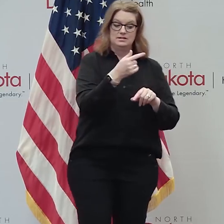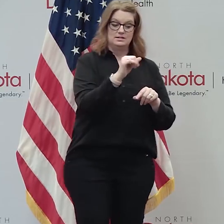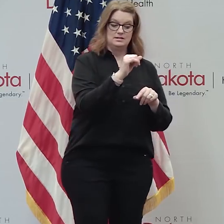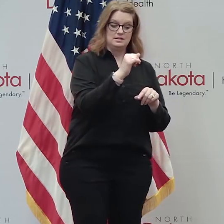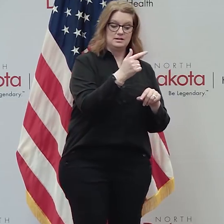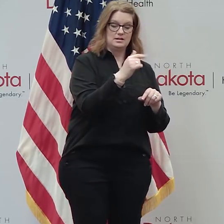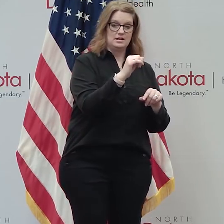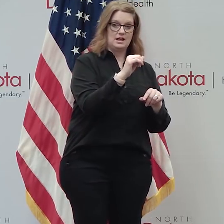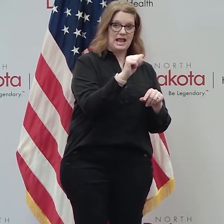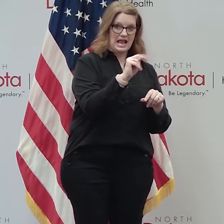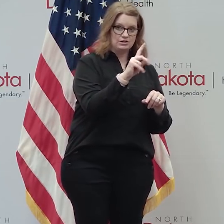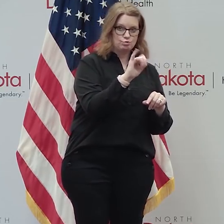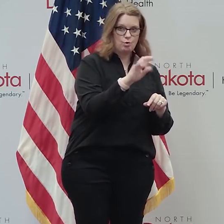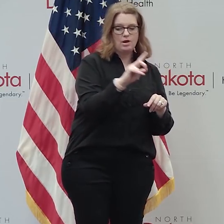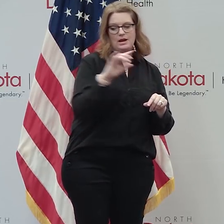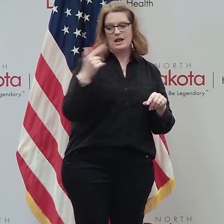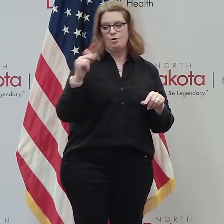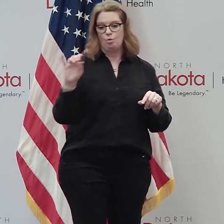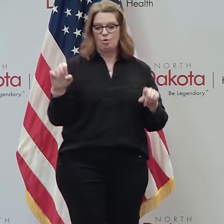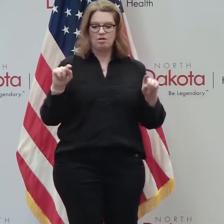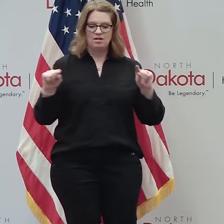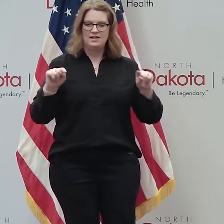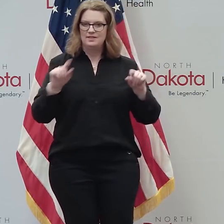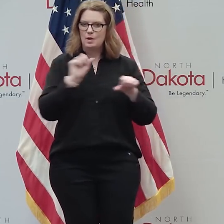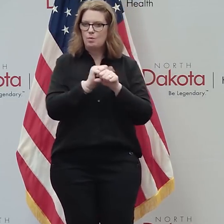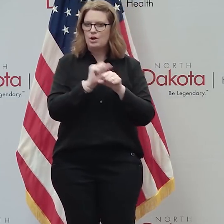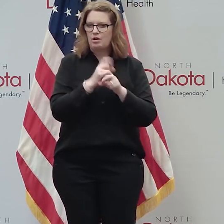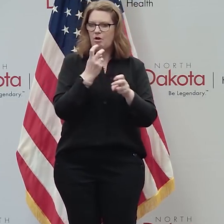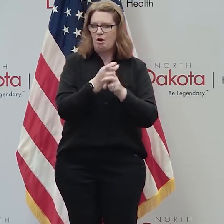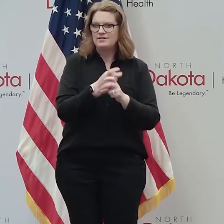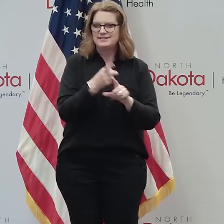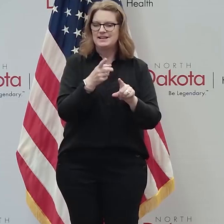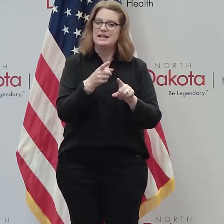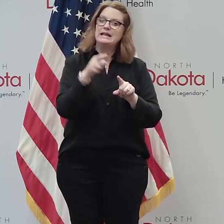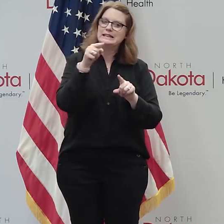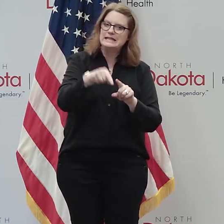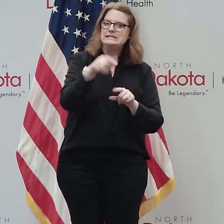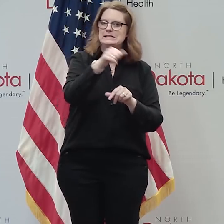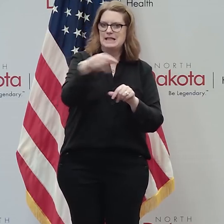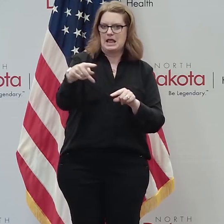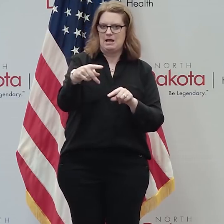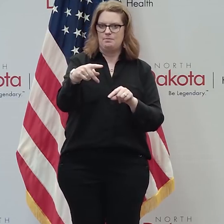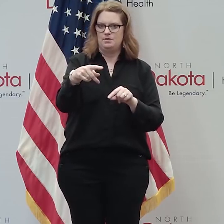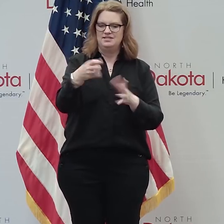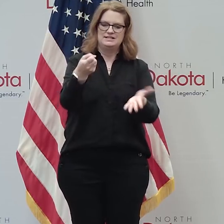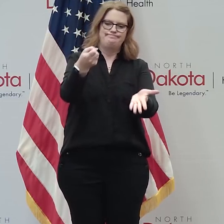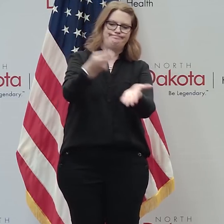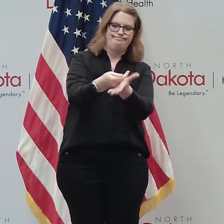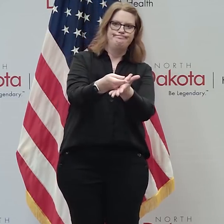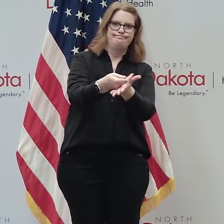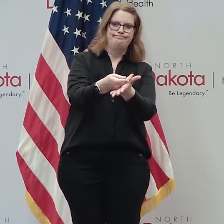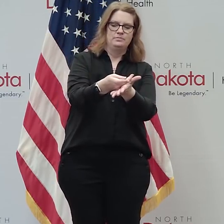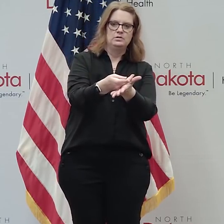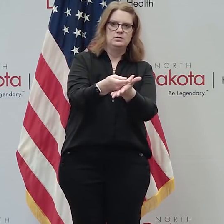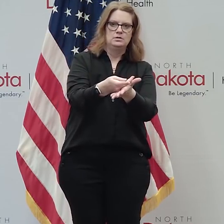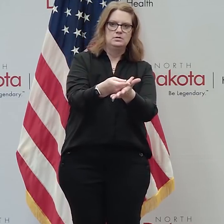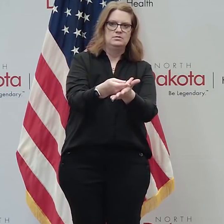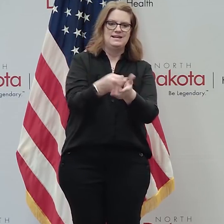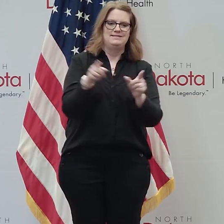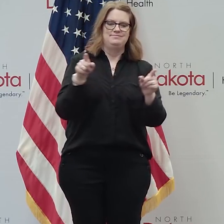that, about what's official and what's not. So it should be very easy to be able to tell if an app does not have the support of